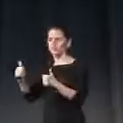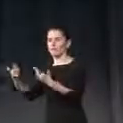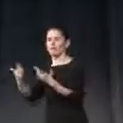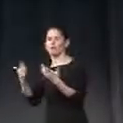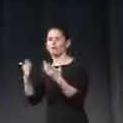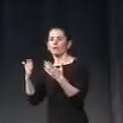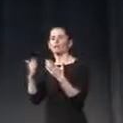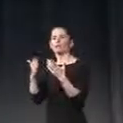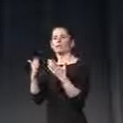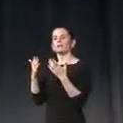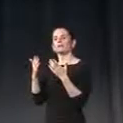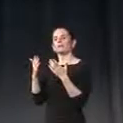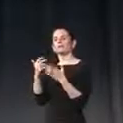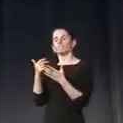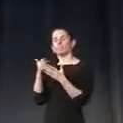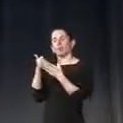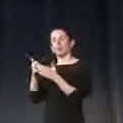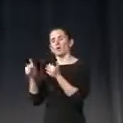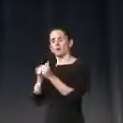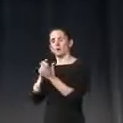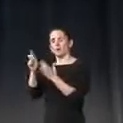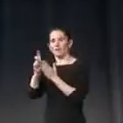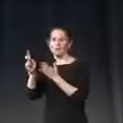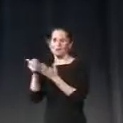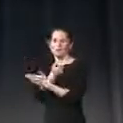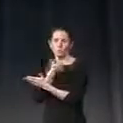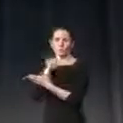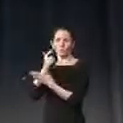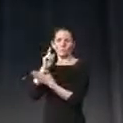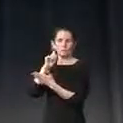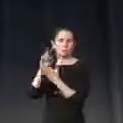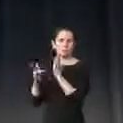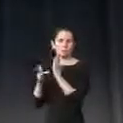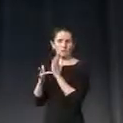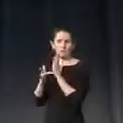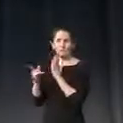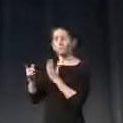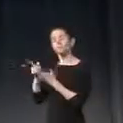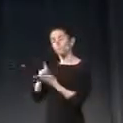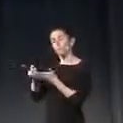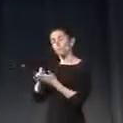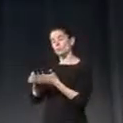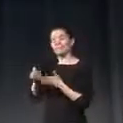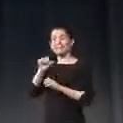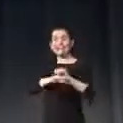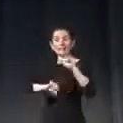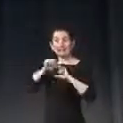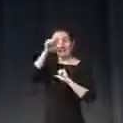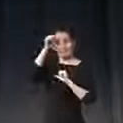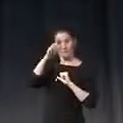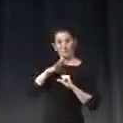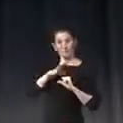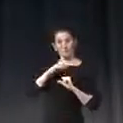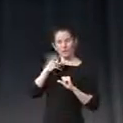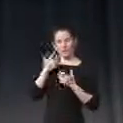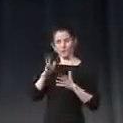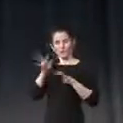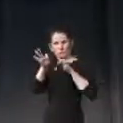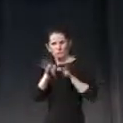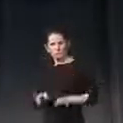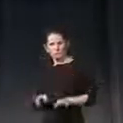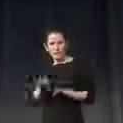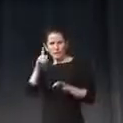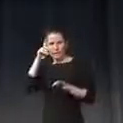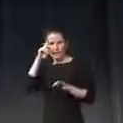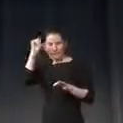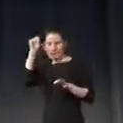wrote in Principles of Speech and Dictionary of Sounds, scientific men have elaborated theories of optics and look at the result.